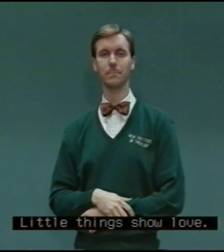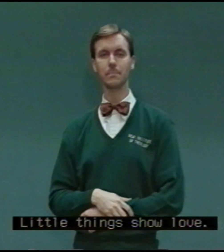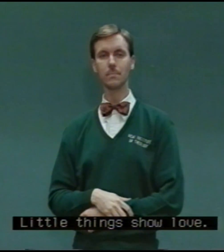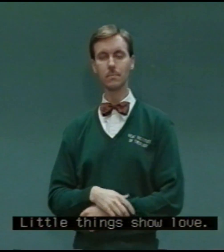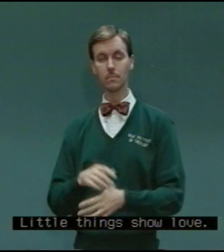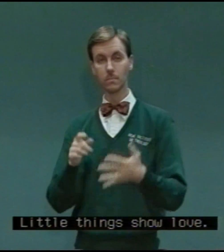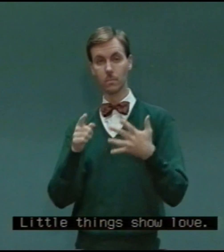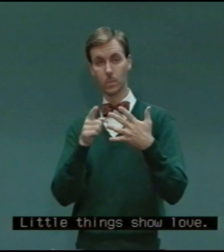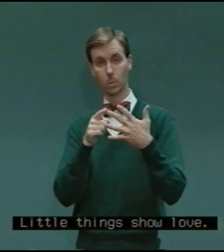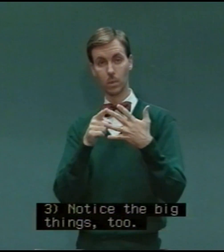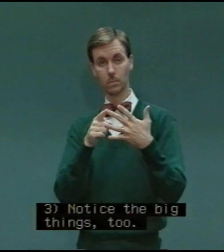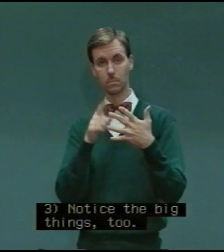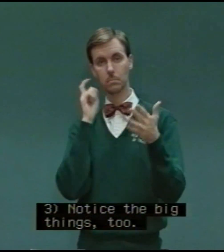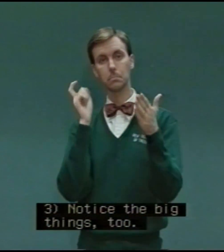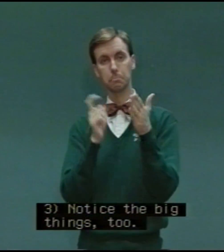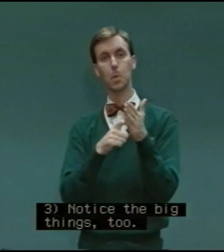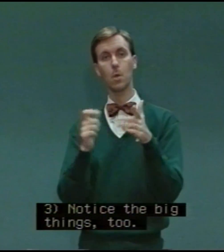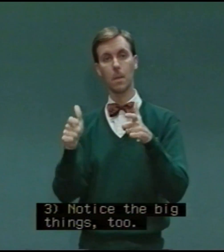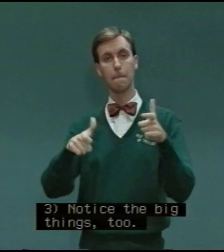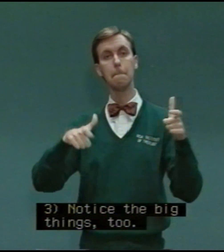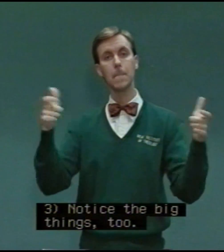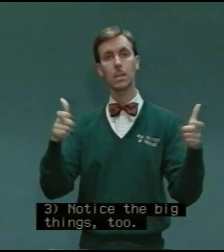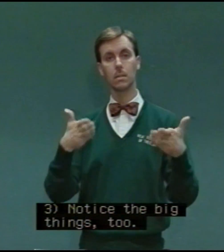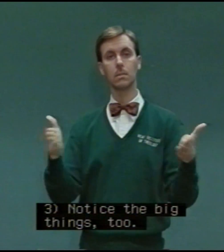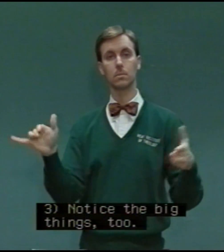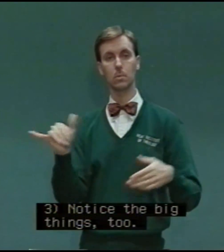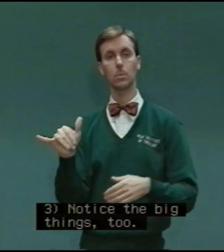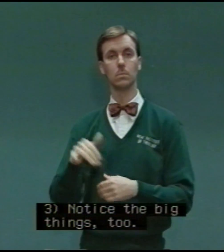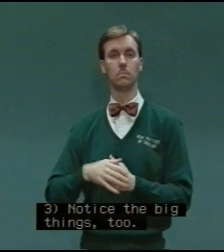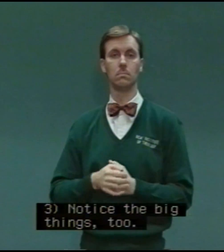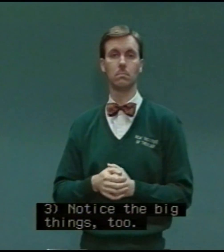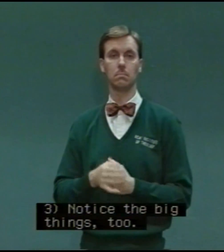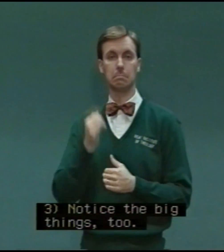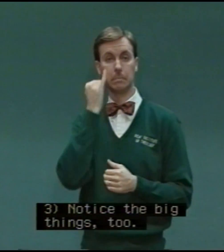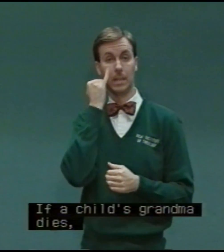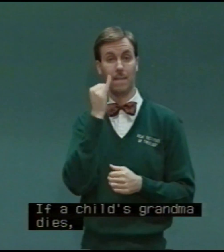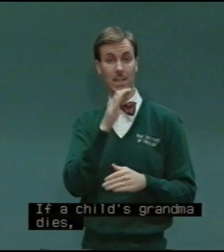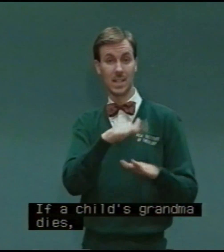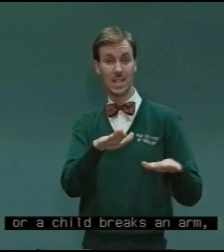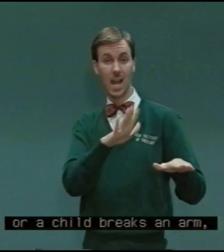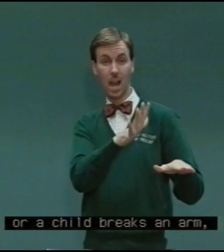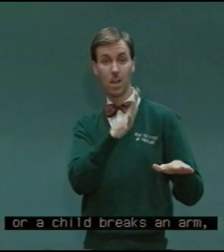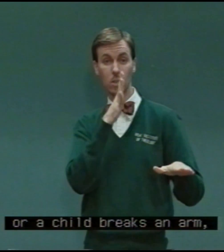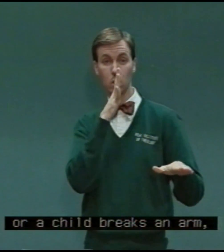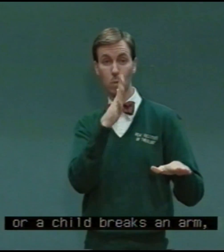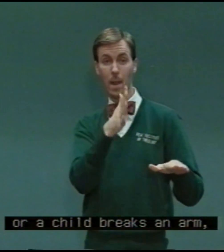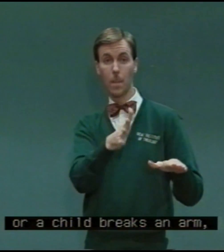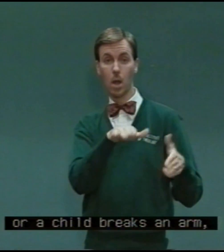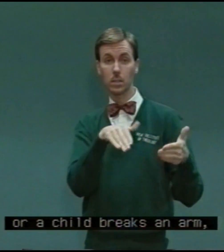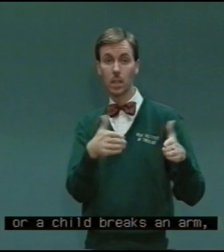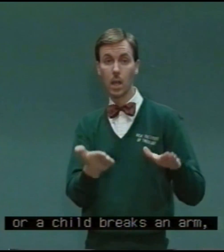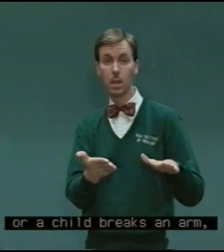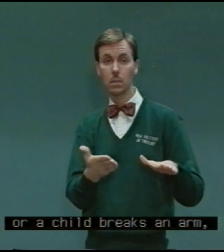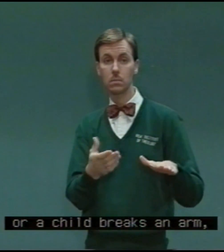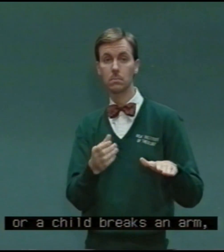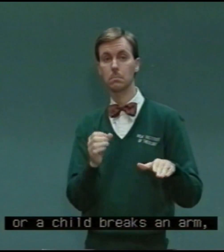little things show love number three notice the big things to the child's grandma dies or child breaks an arm